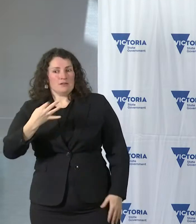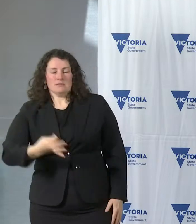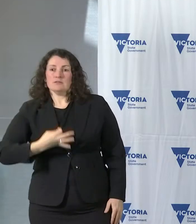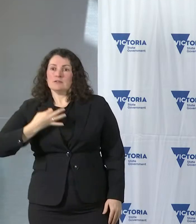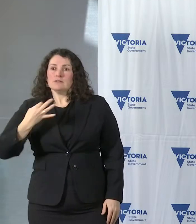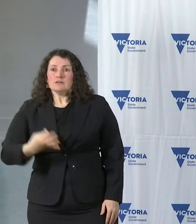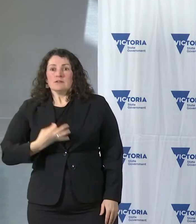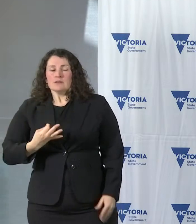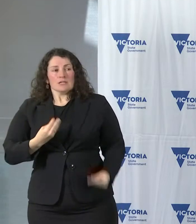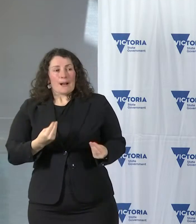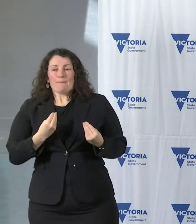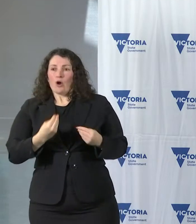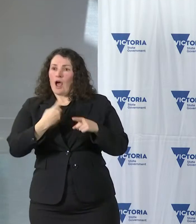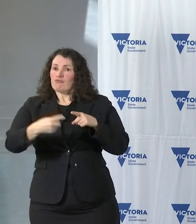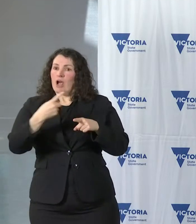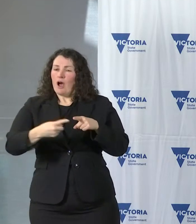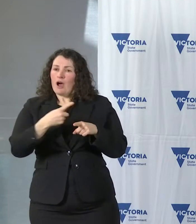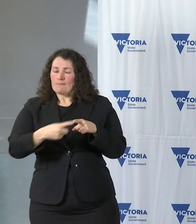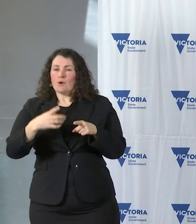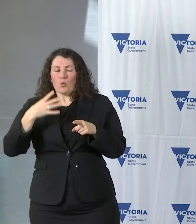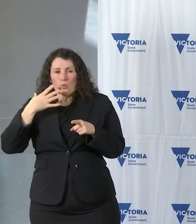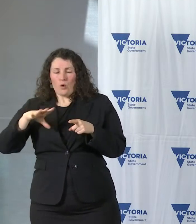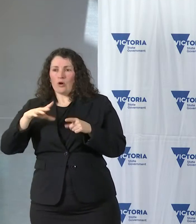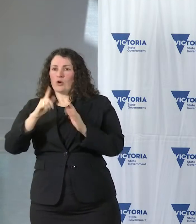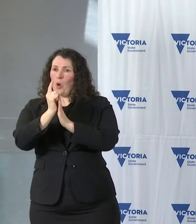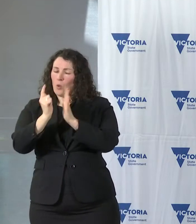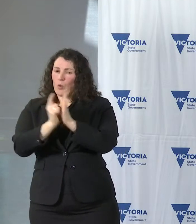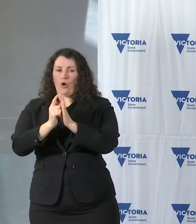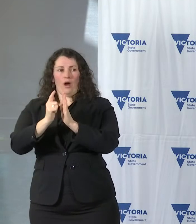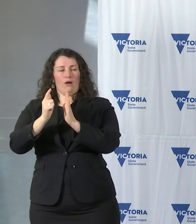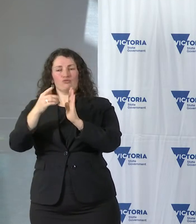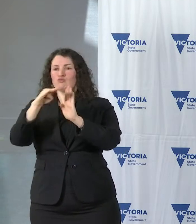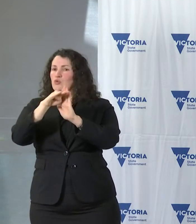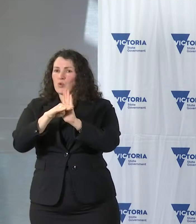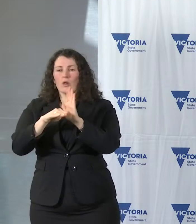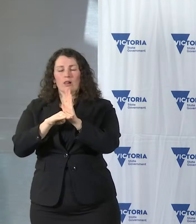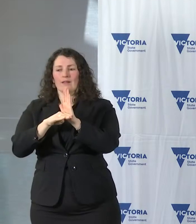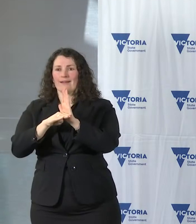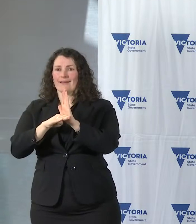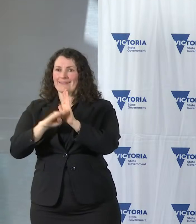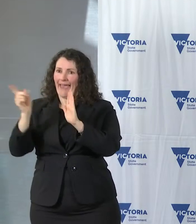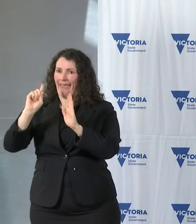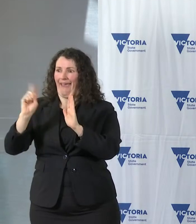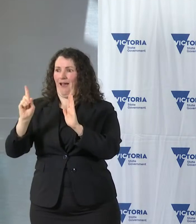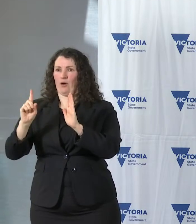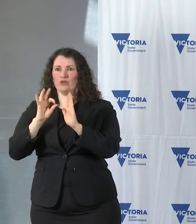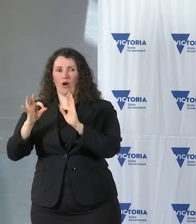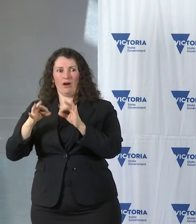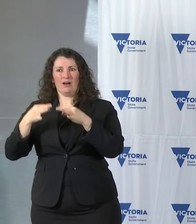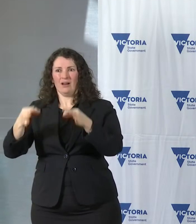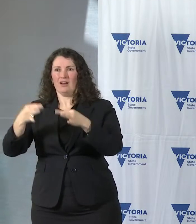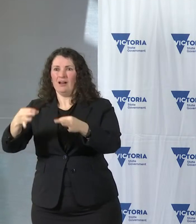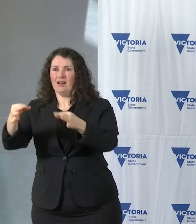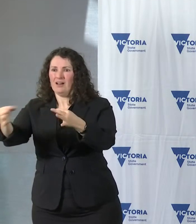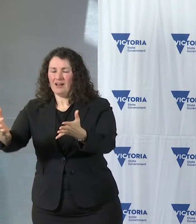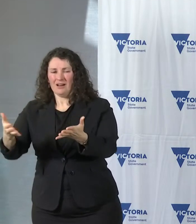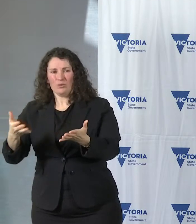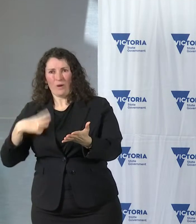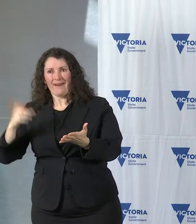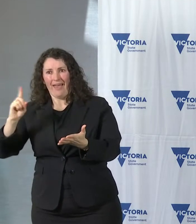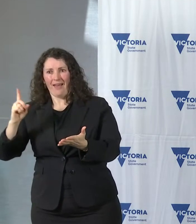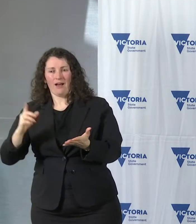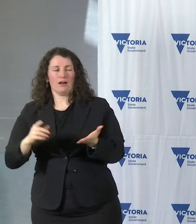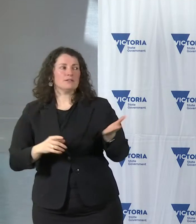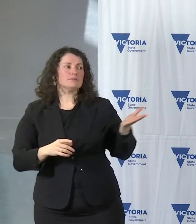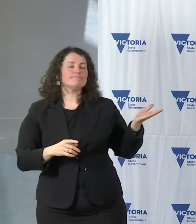but sympathy for the position of our live events and theatre and cultural groups in particular,